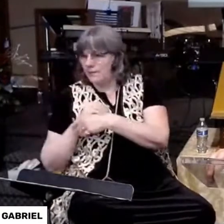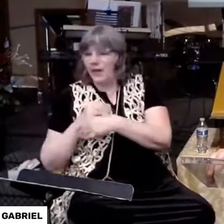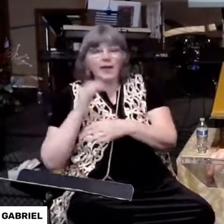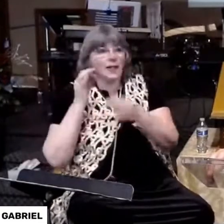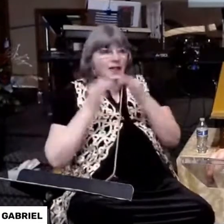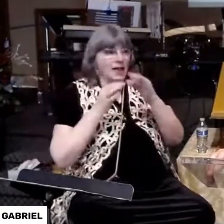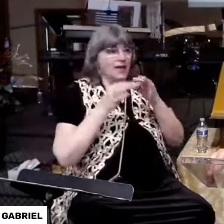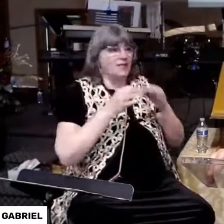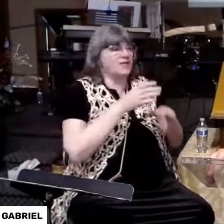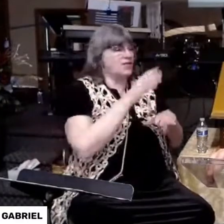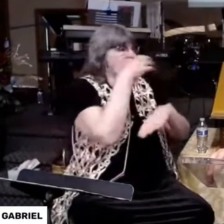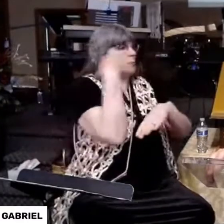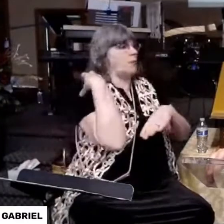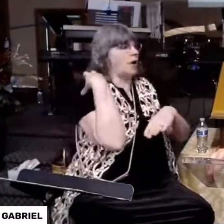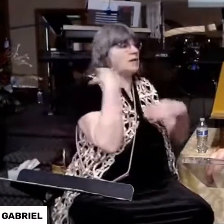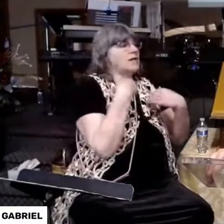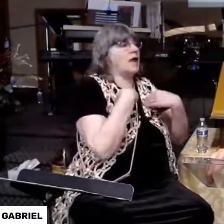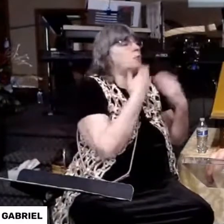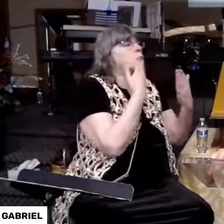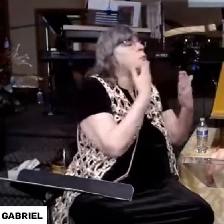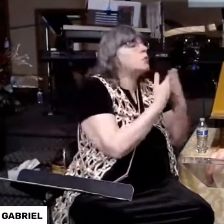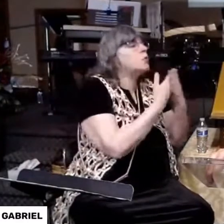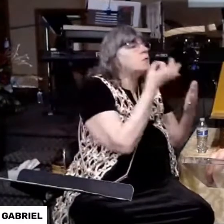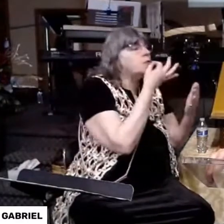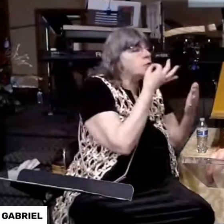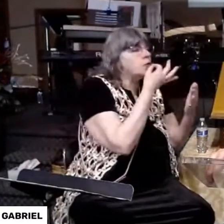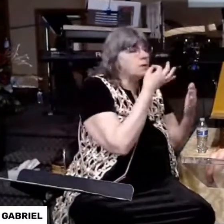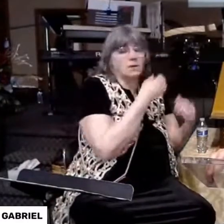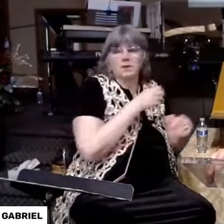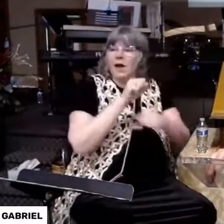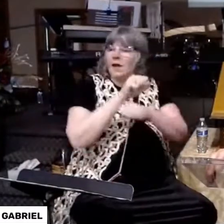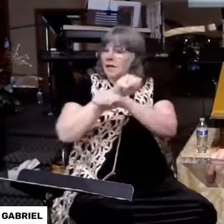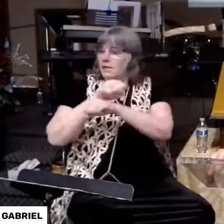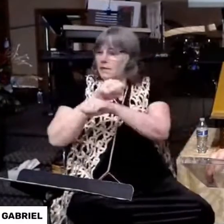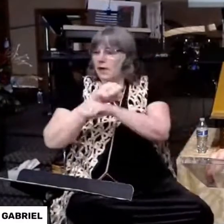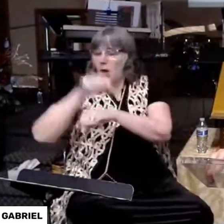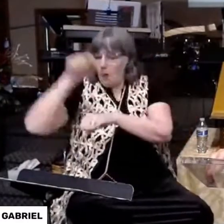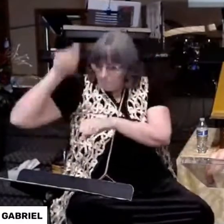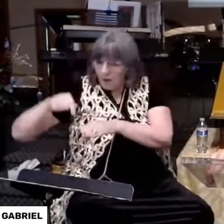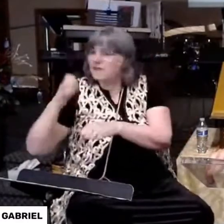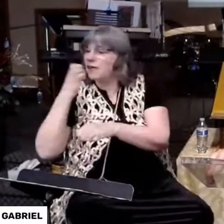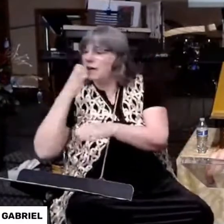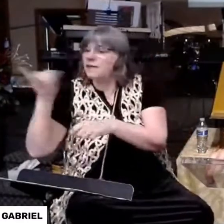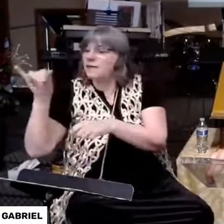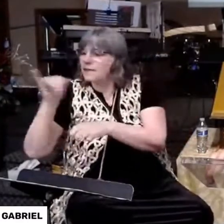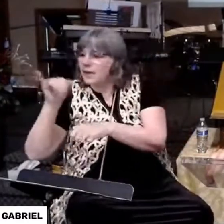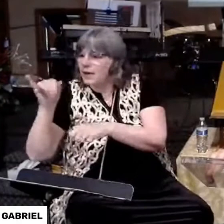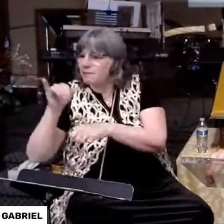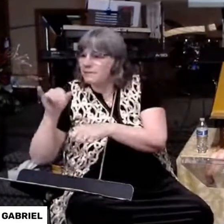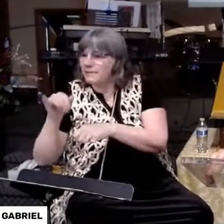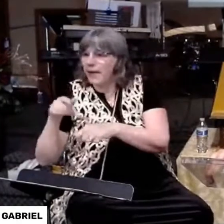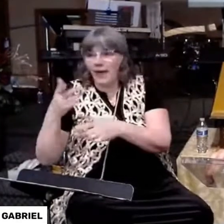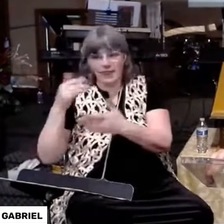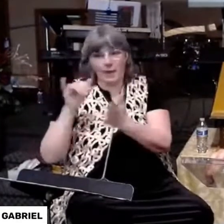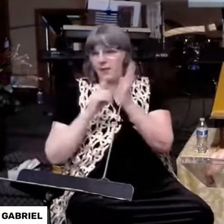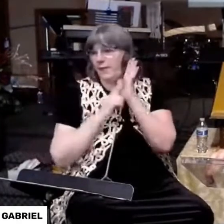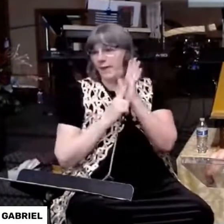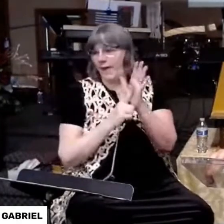with inferior comfort than that of his master, should not eat food inferior in quality than that of his